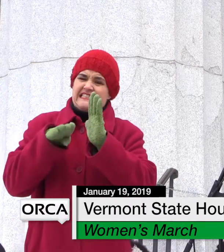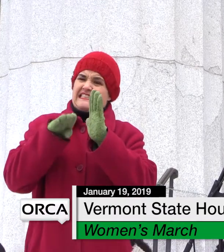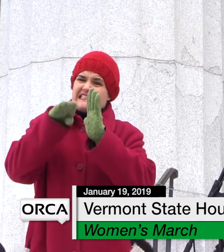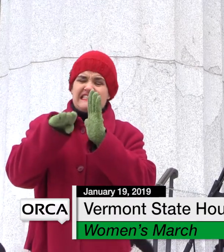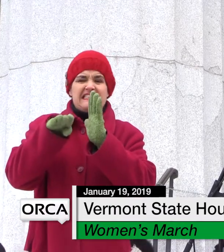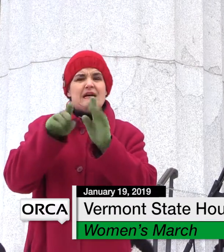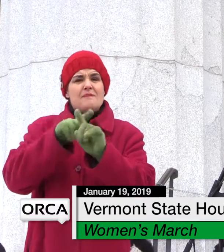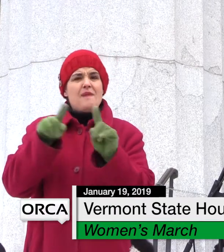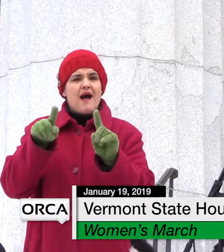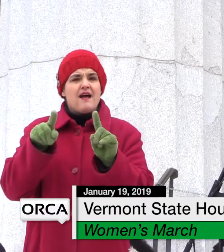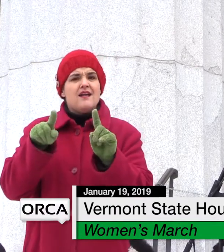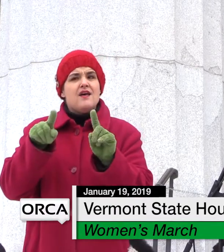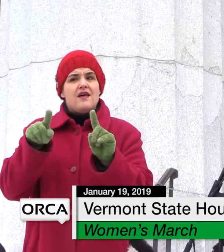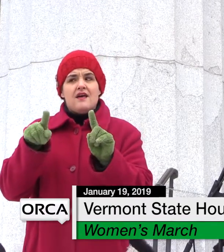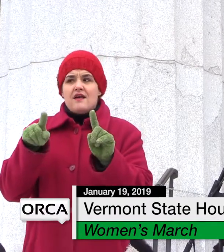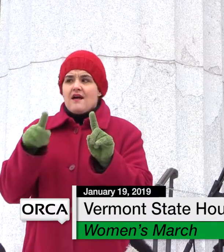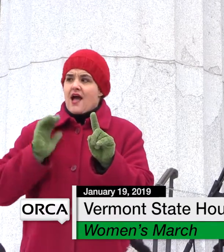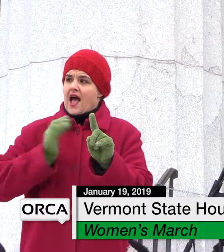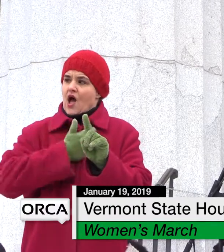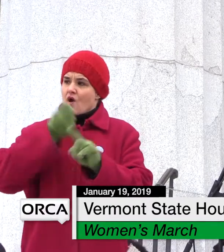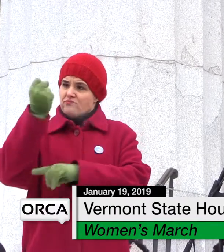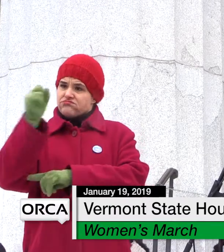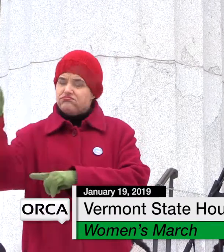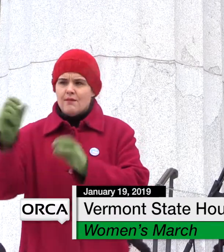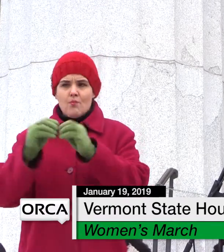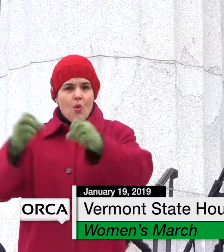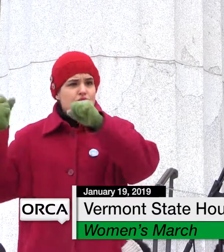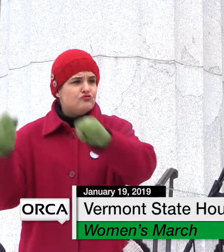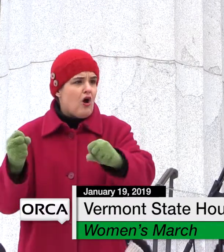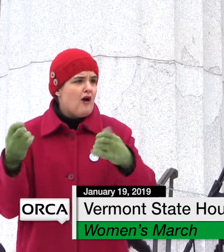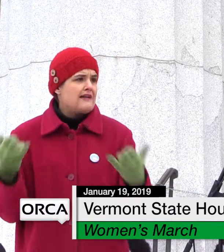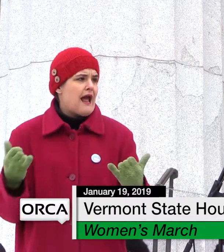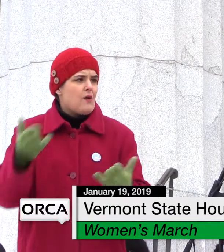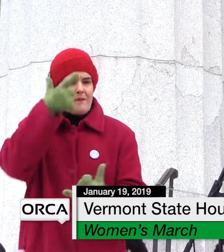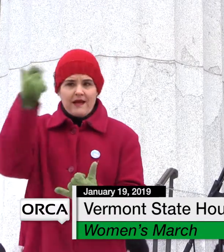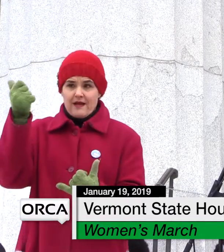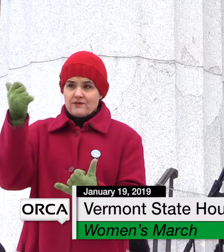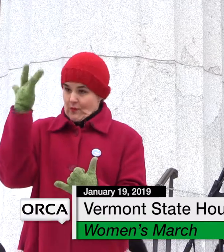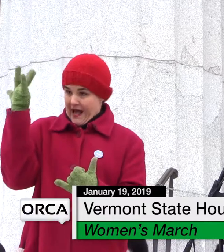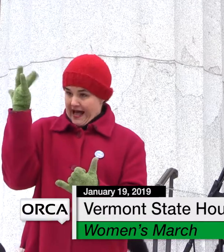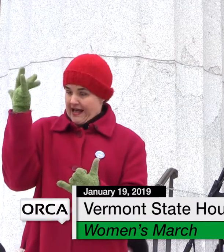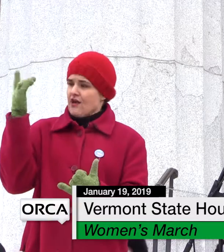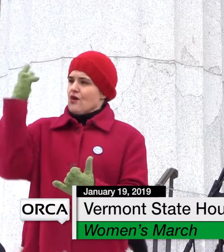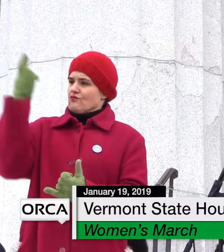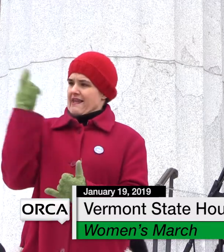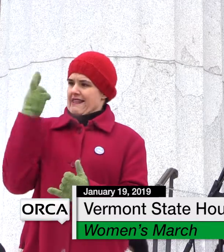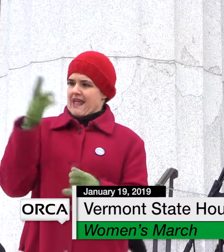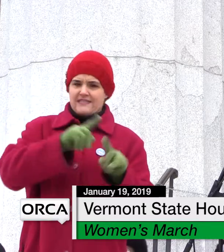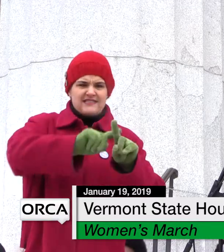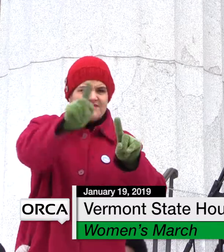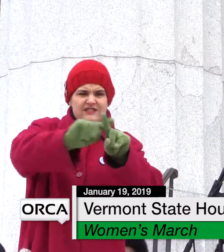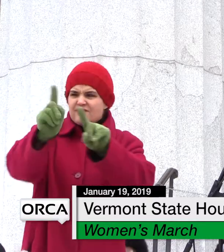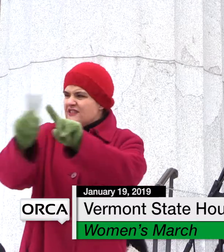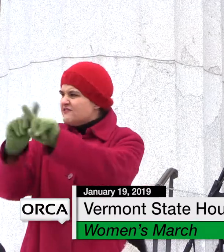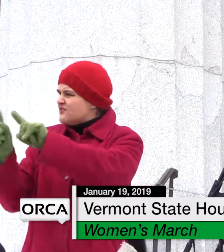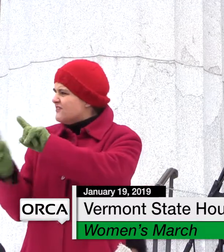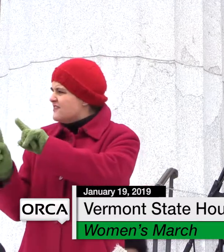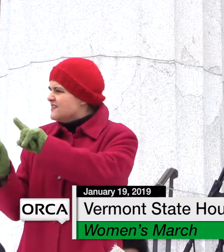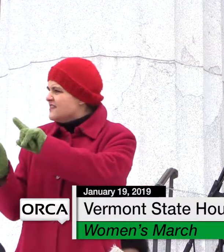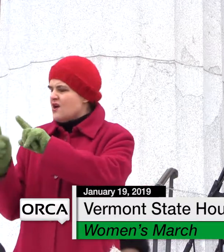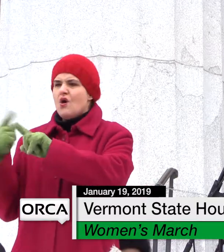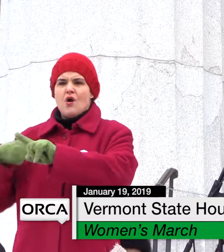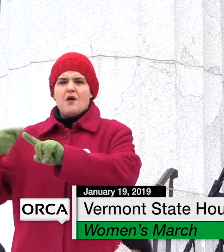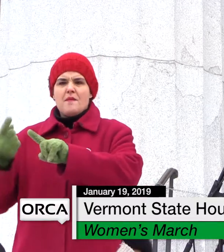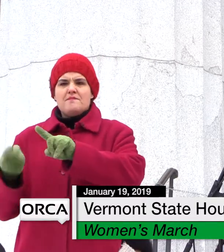today because we are recognizing that our strength lies in our differences, that our fates are intertwined, that the